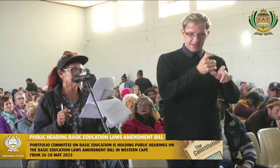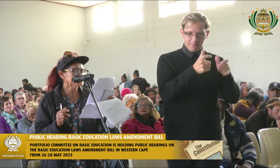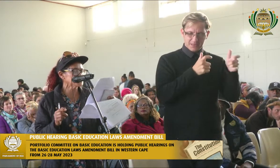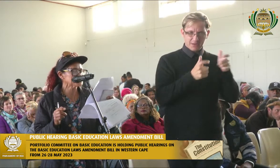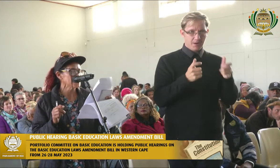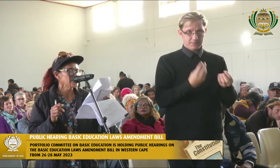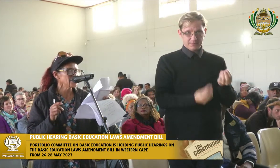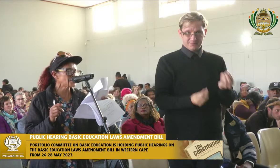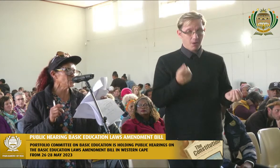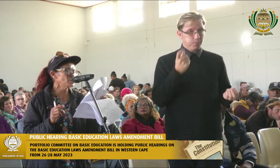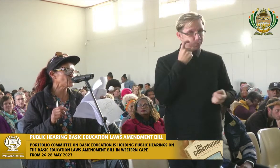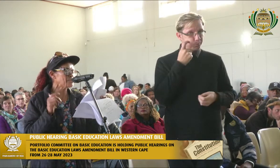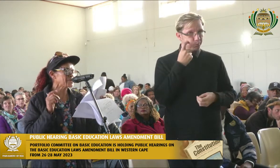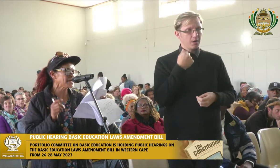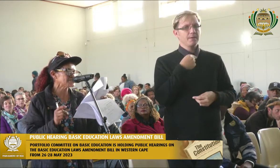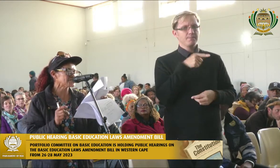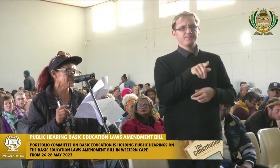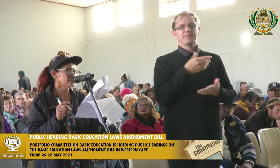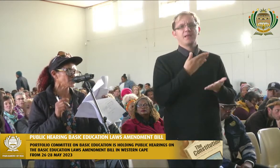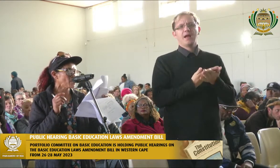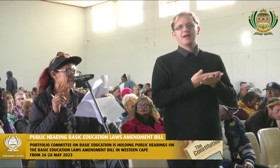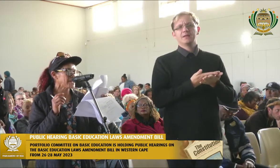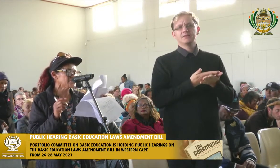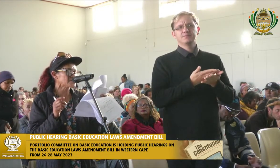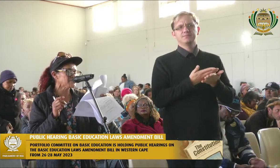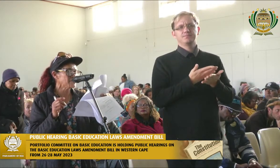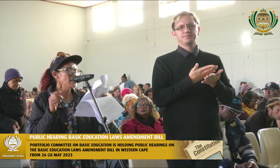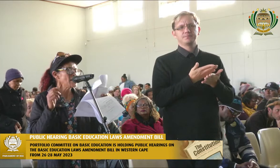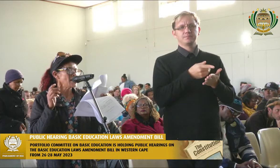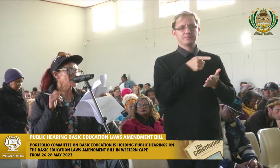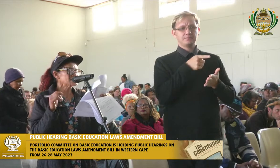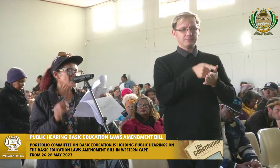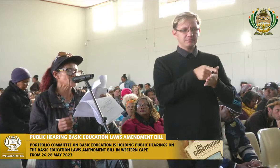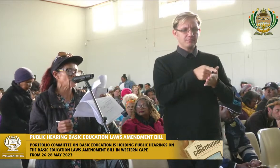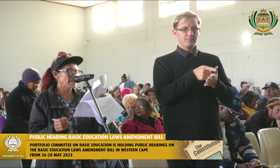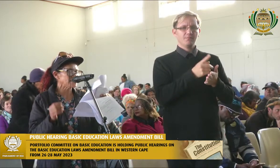learner pregnancies include comprehensive